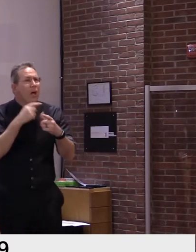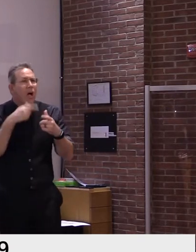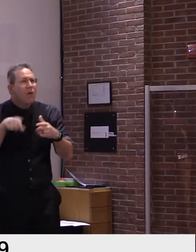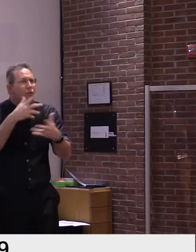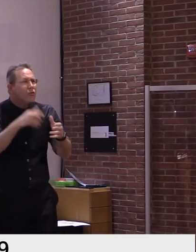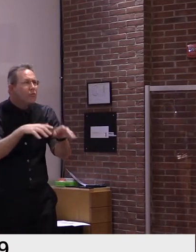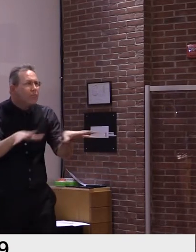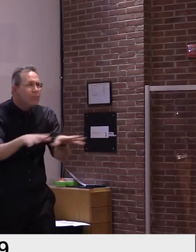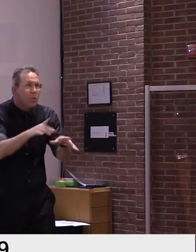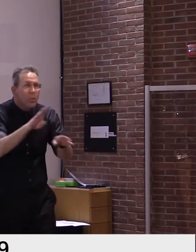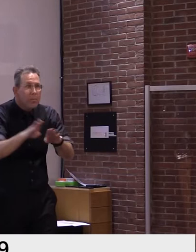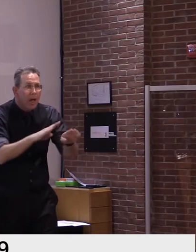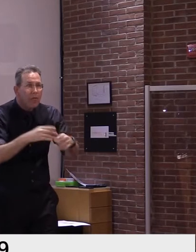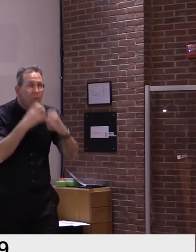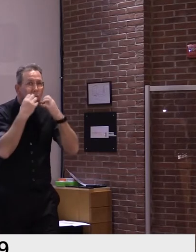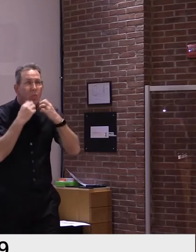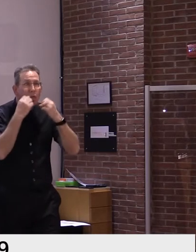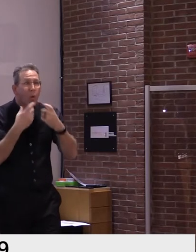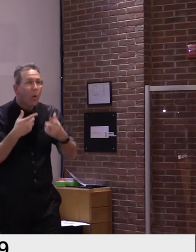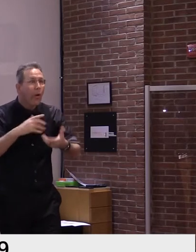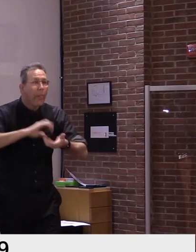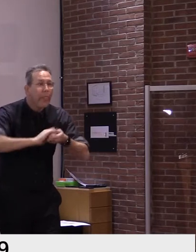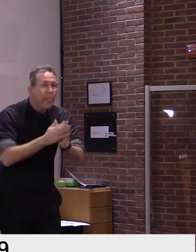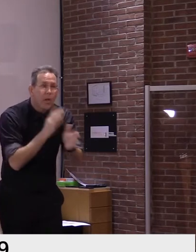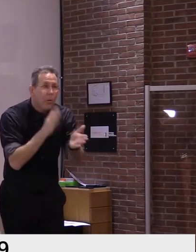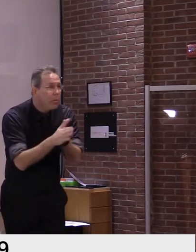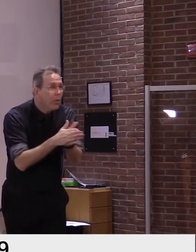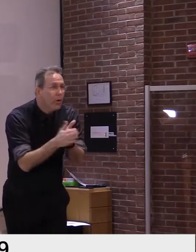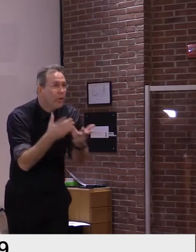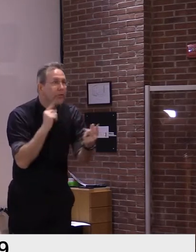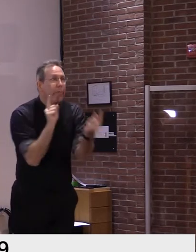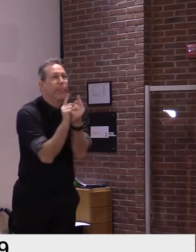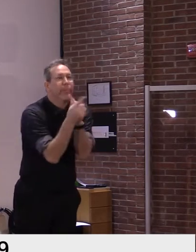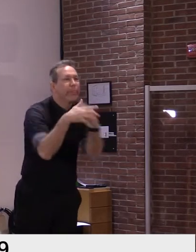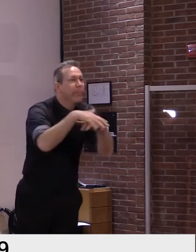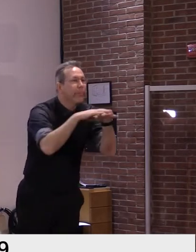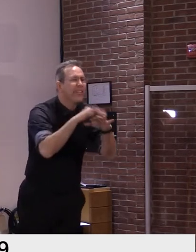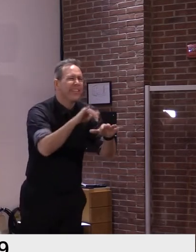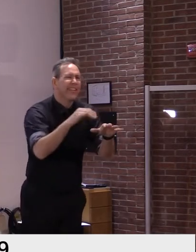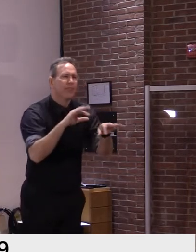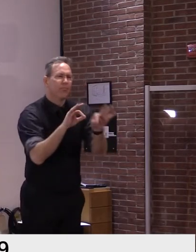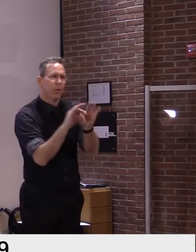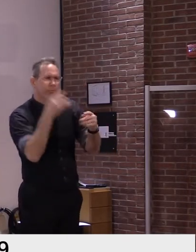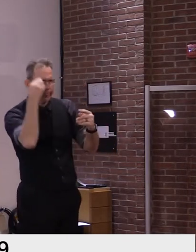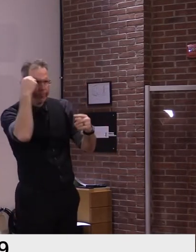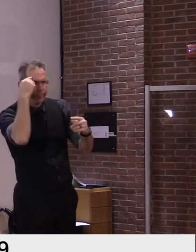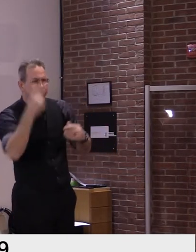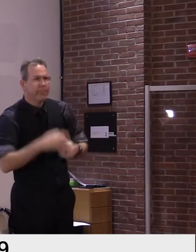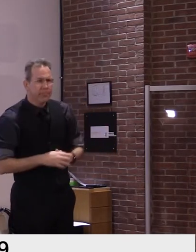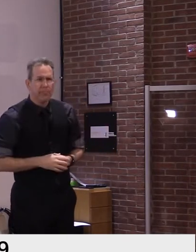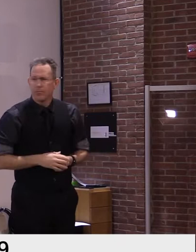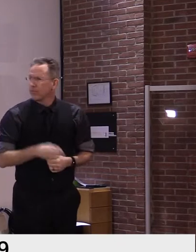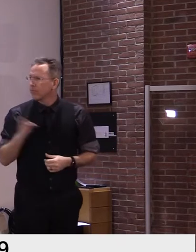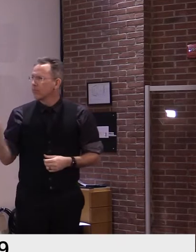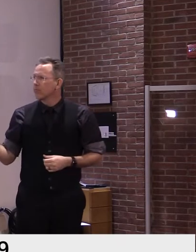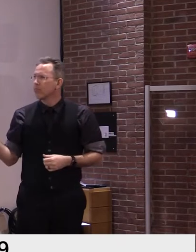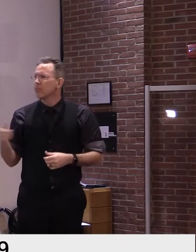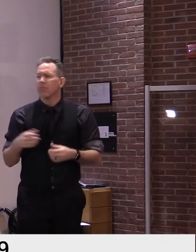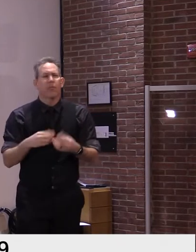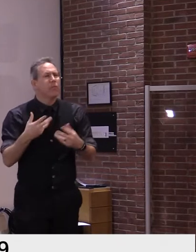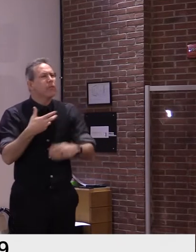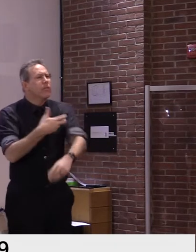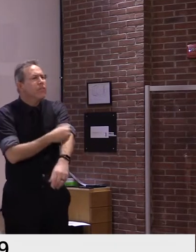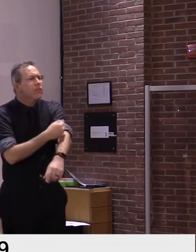to the finish line. Looking at Vermont's vaccination progress, we can see the total number of Vermonters who have received at least one dose of